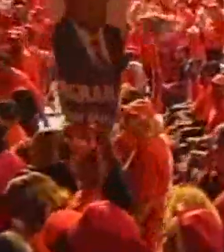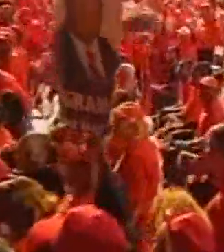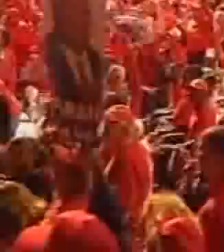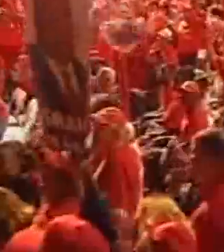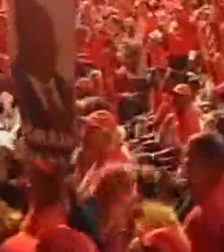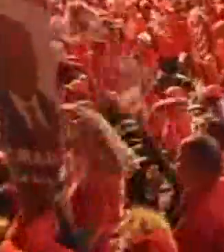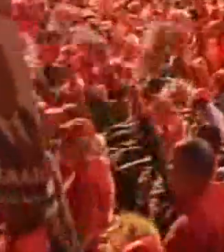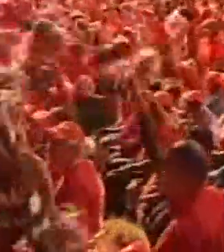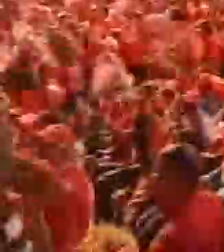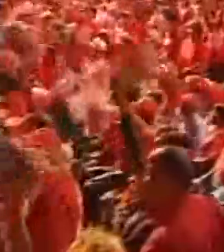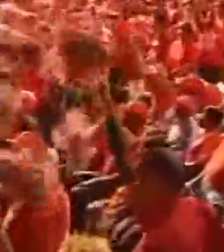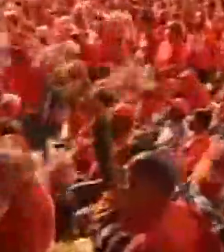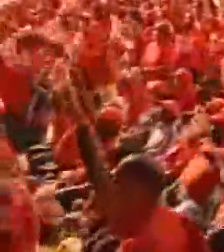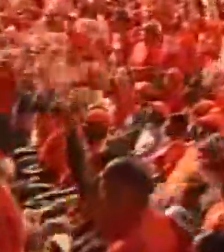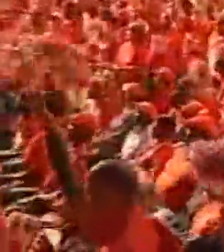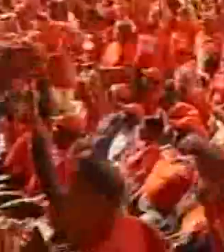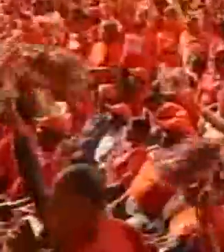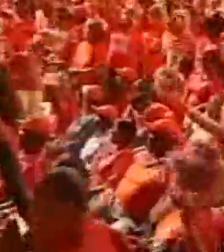FNMs.